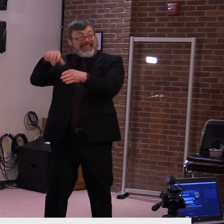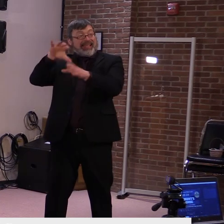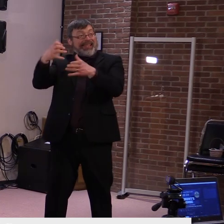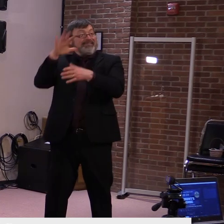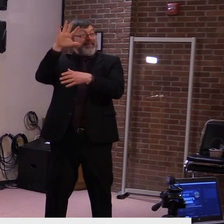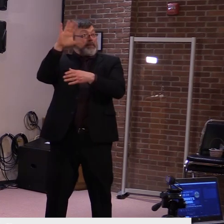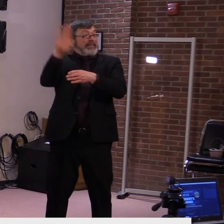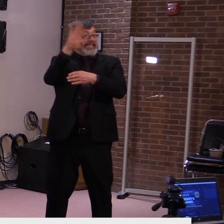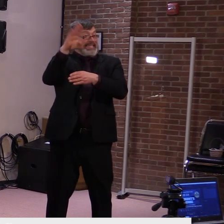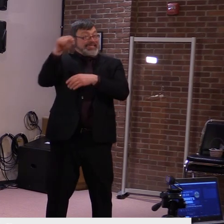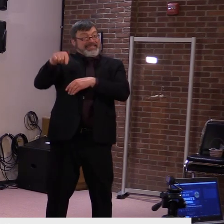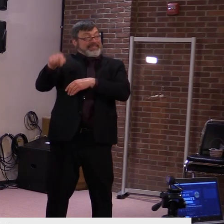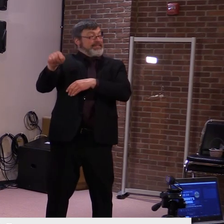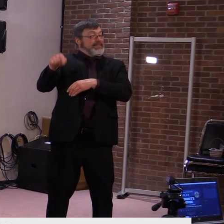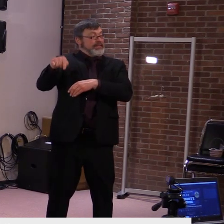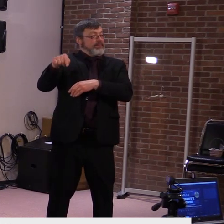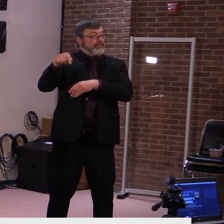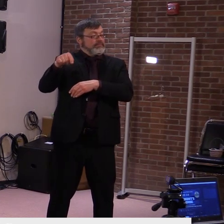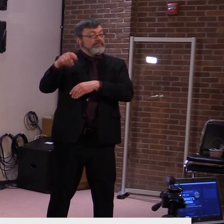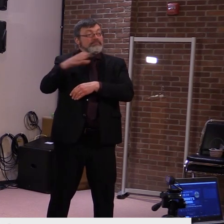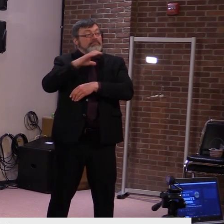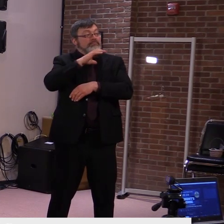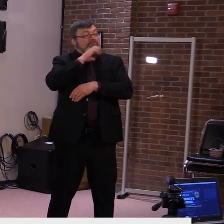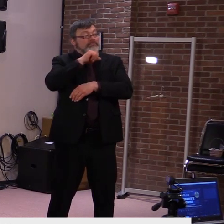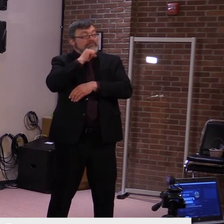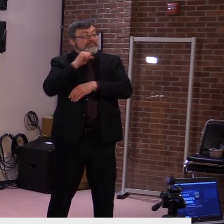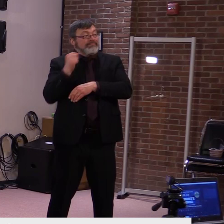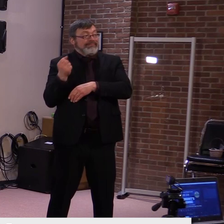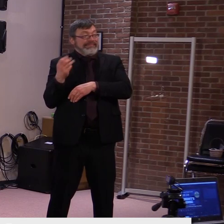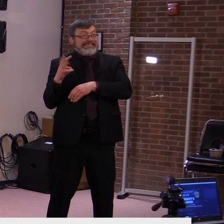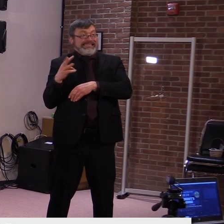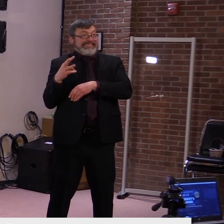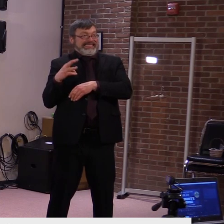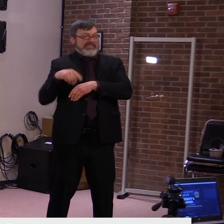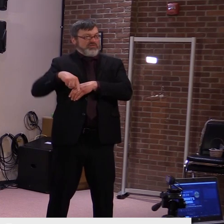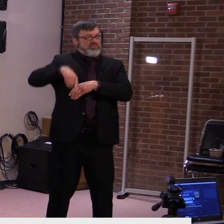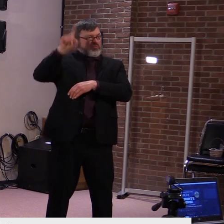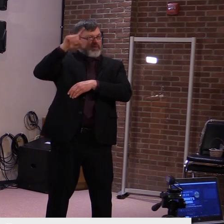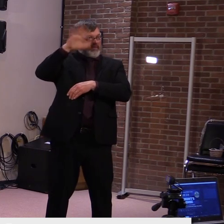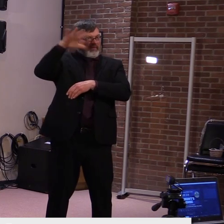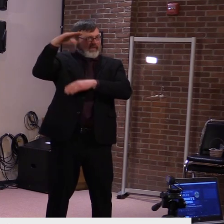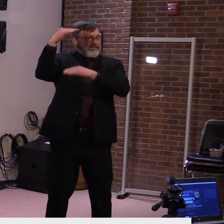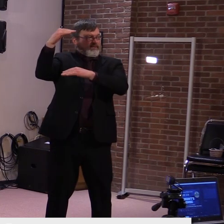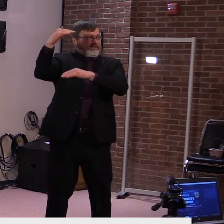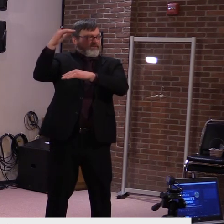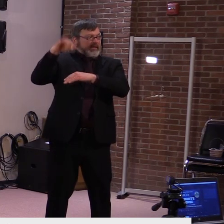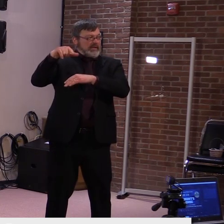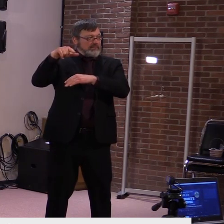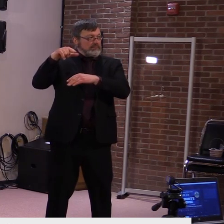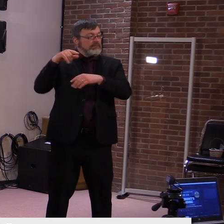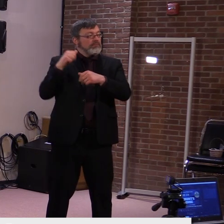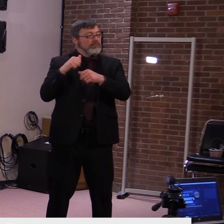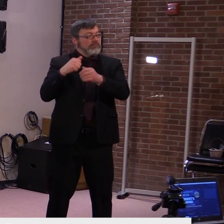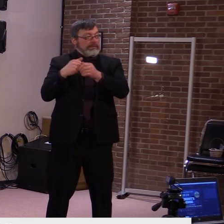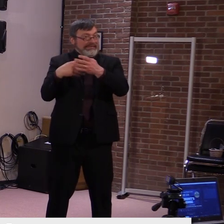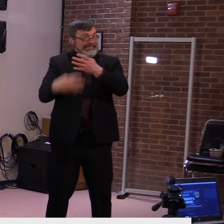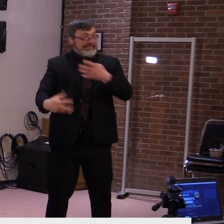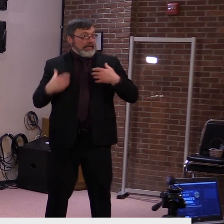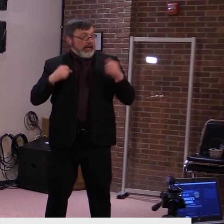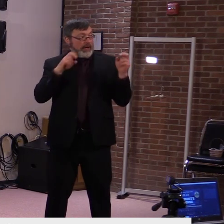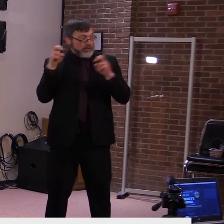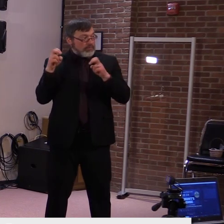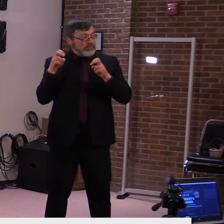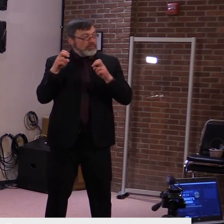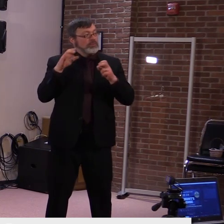condition, you can make your appointment beginning Monday, March 15th. A list of eligible high-risk conditions is